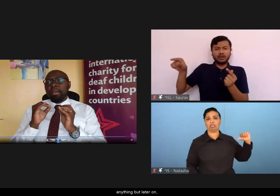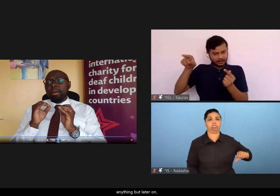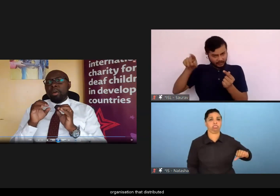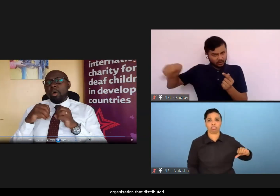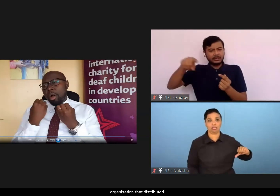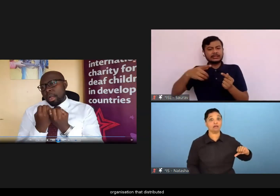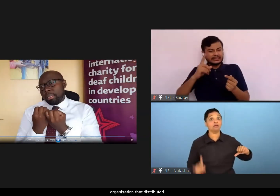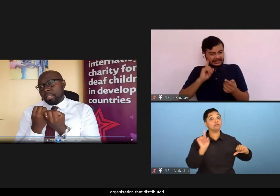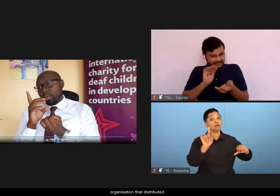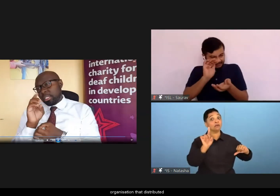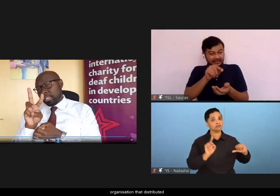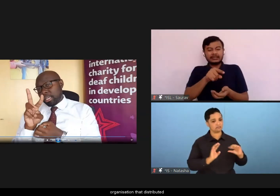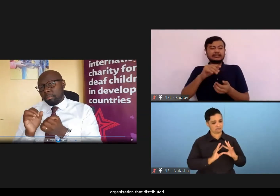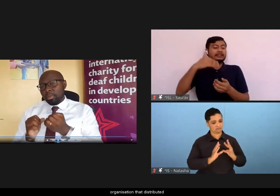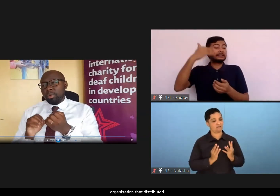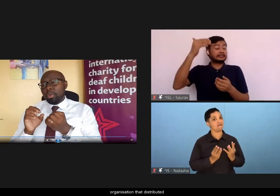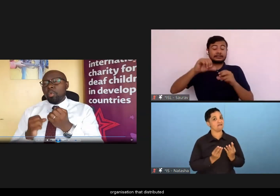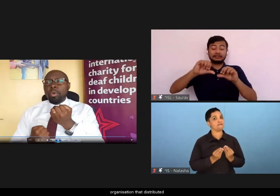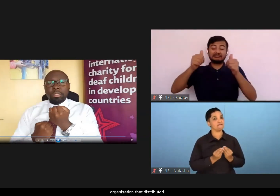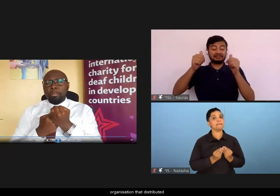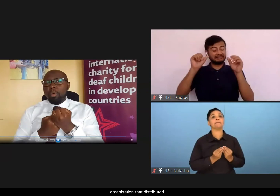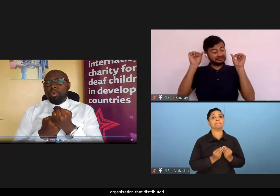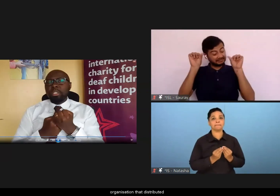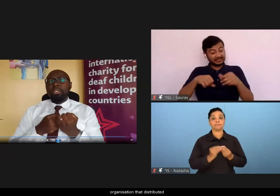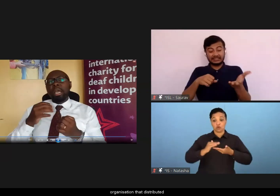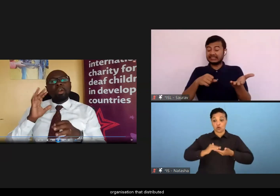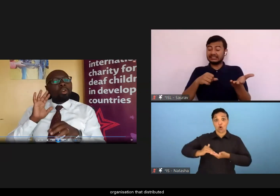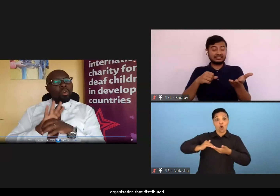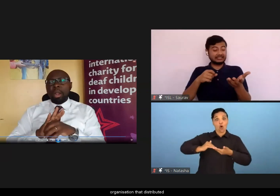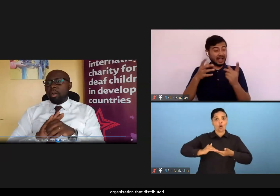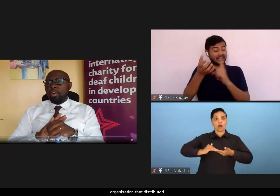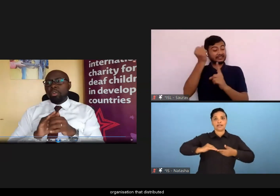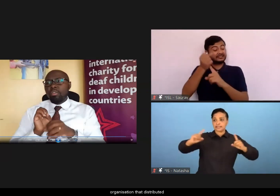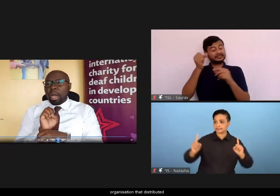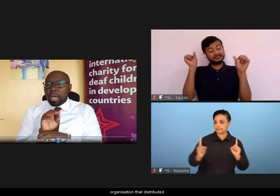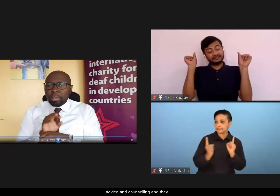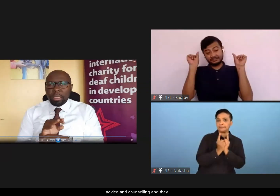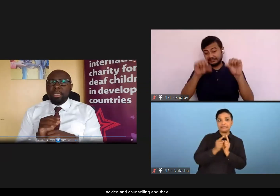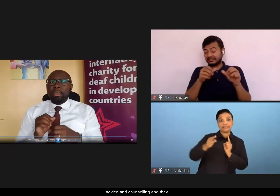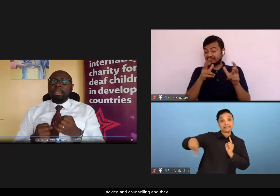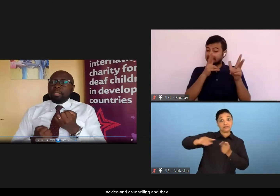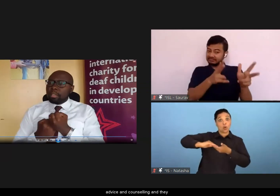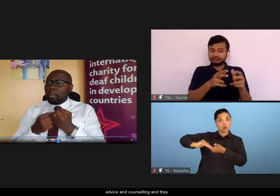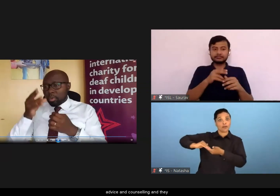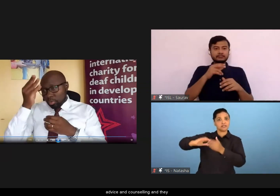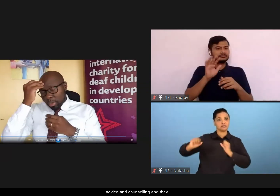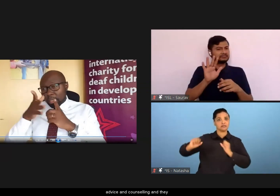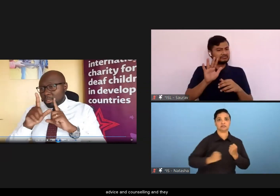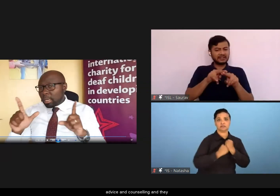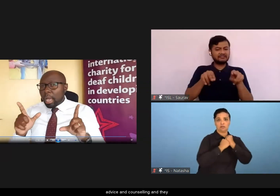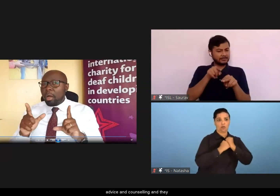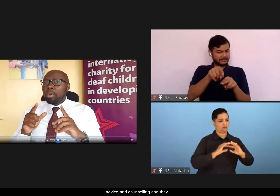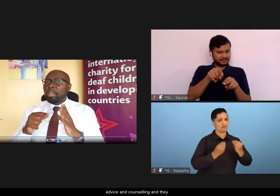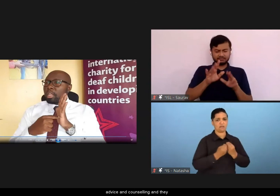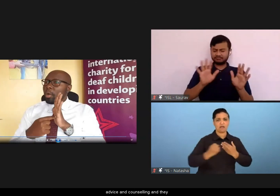family met the organization that this W supports, and they got a lot of advice